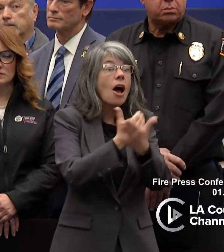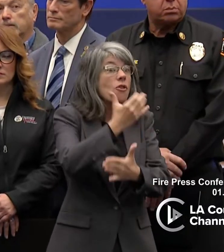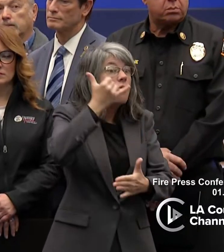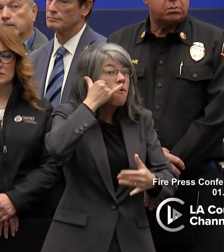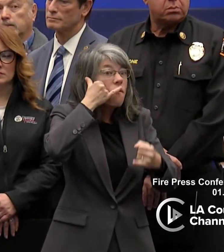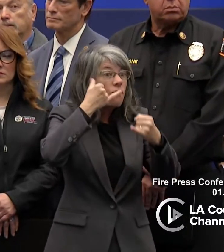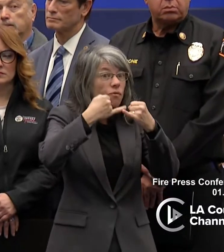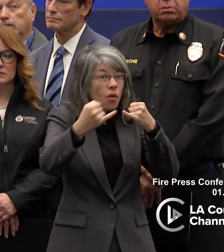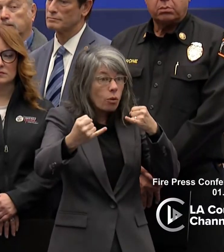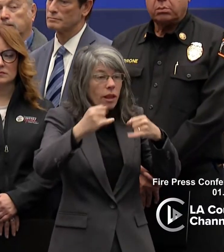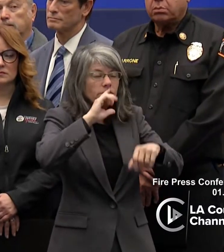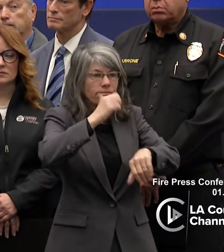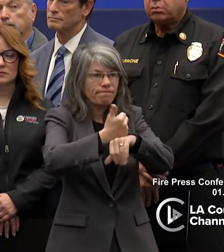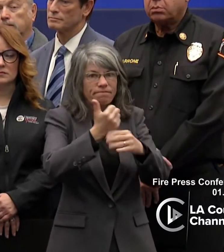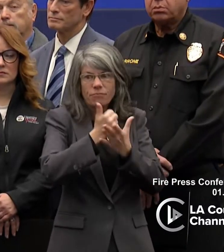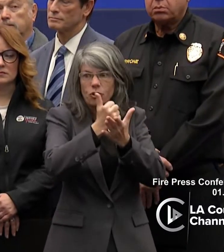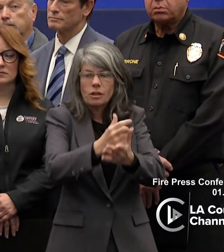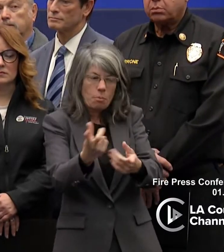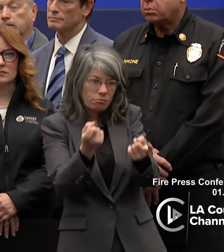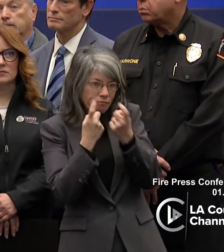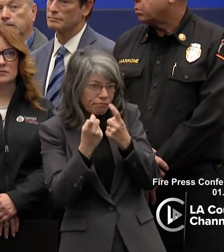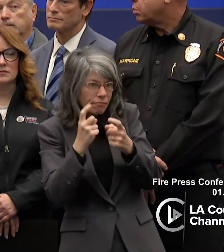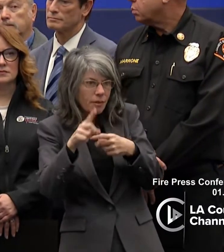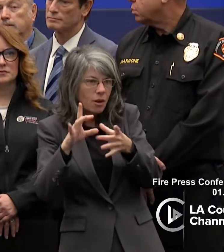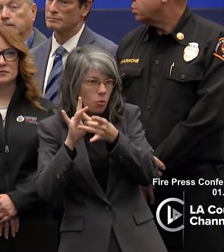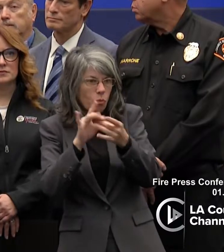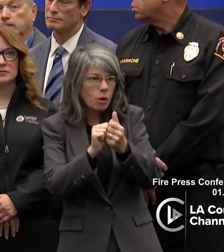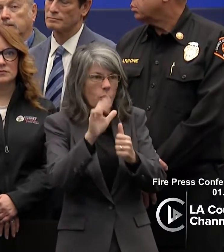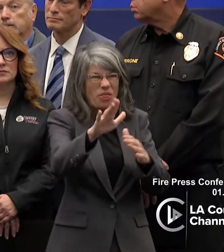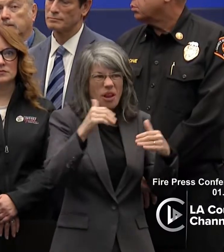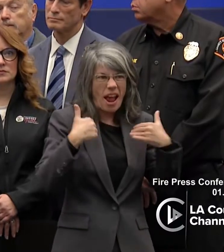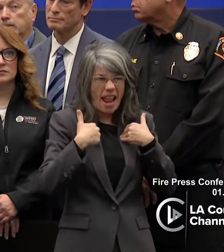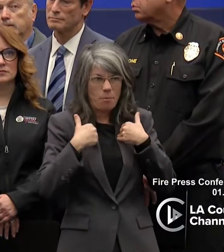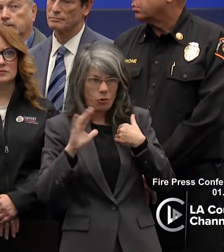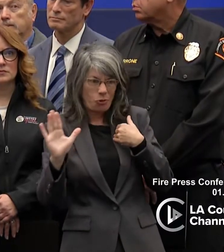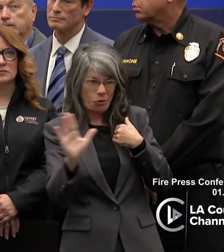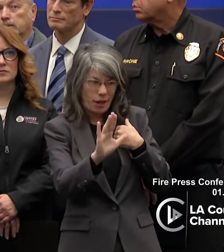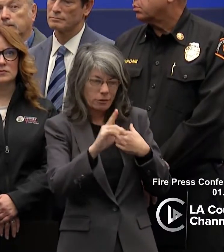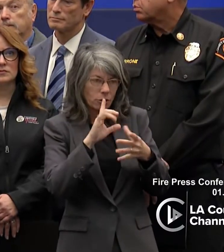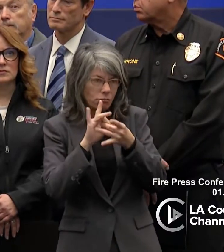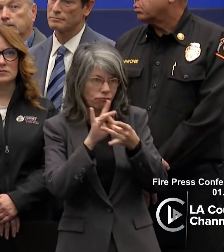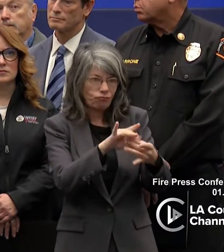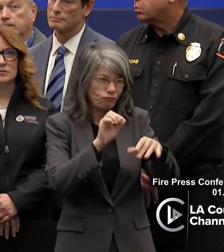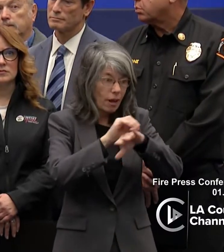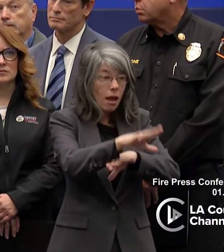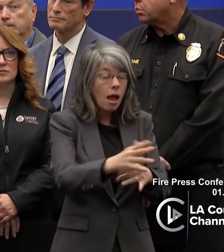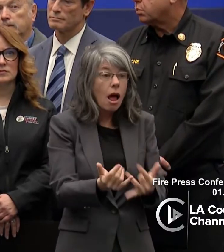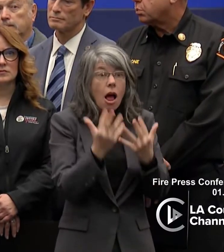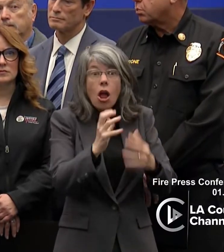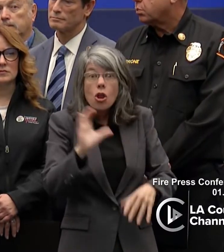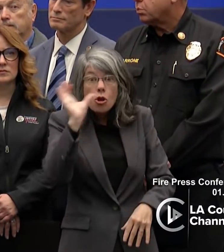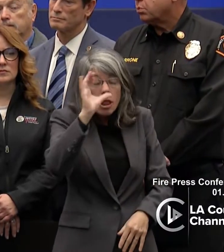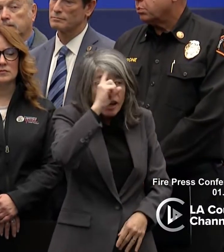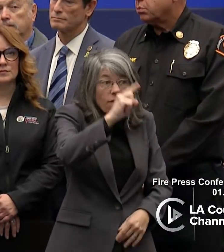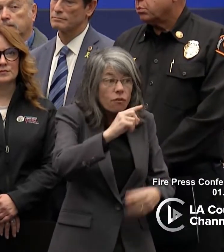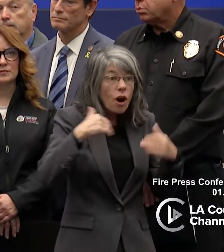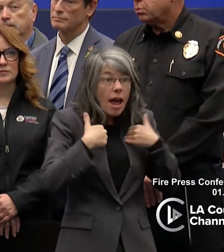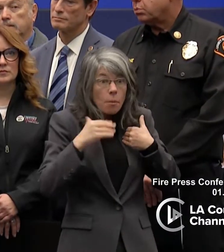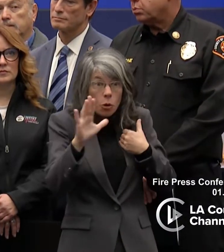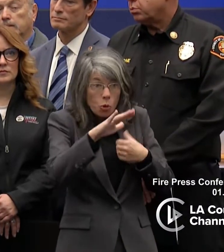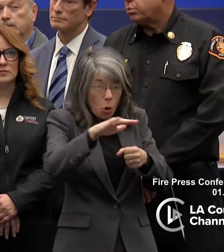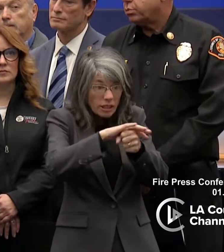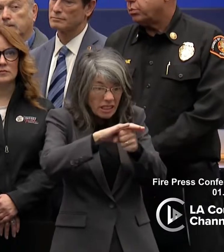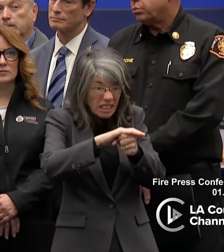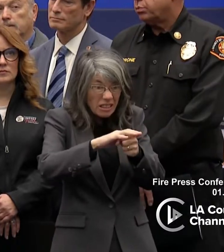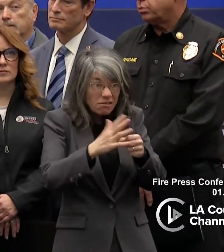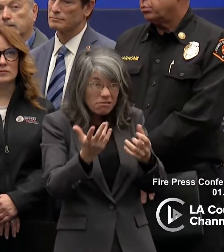to specifically assist with inquiries related to pets affected by the fire. If you're looking for your animal in the fire zone